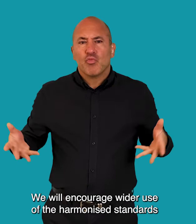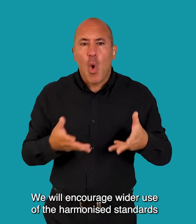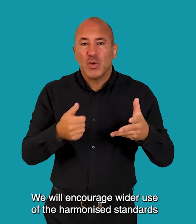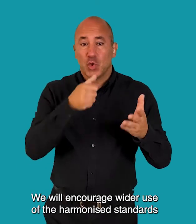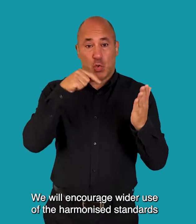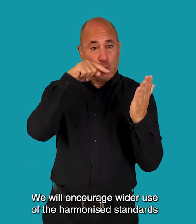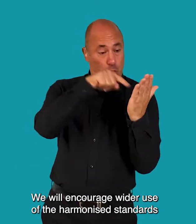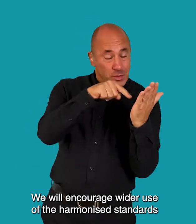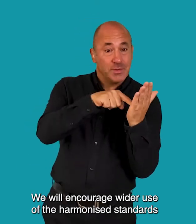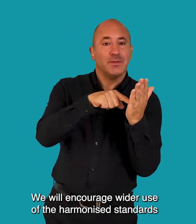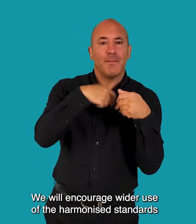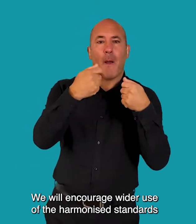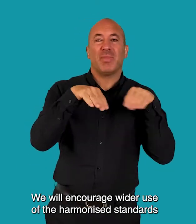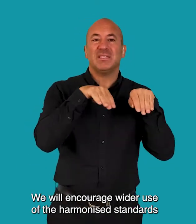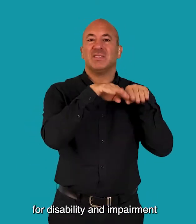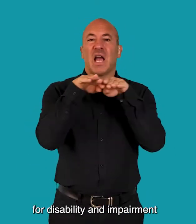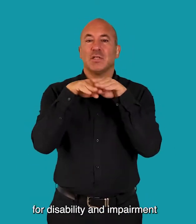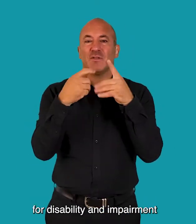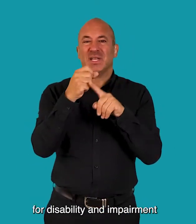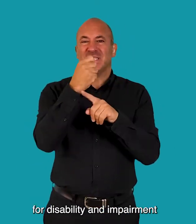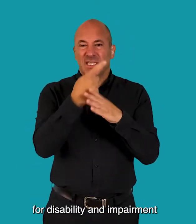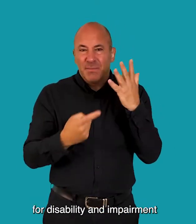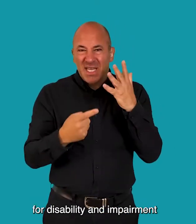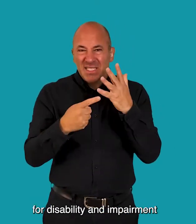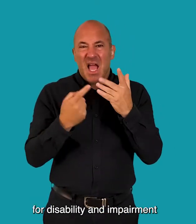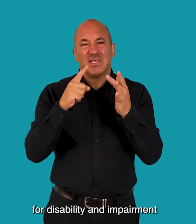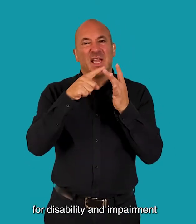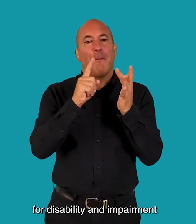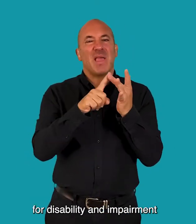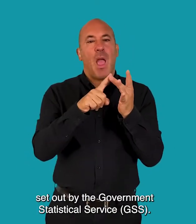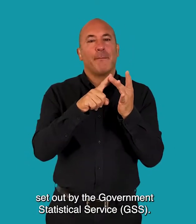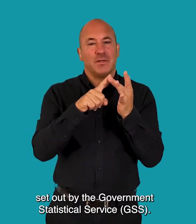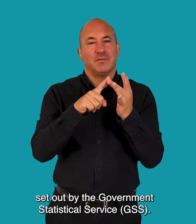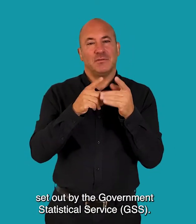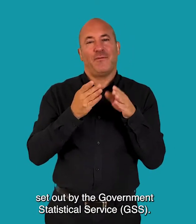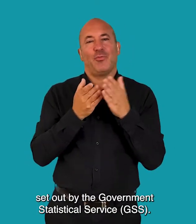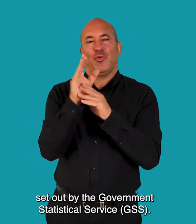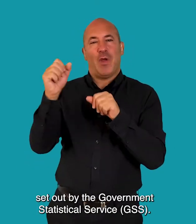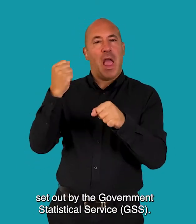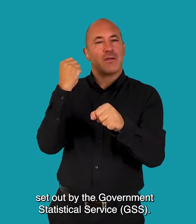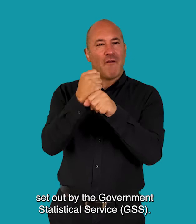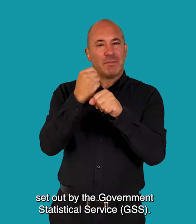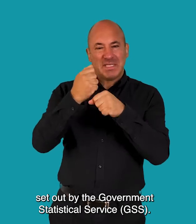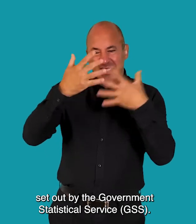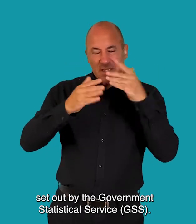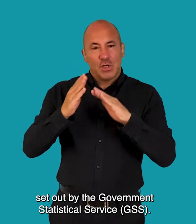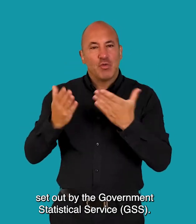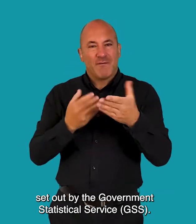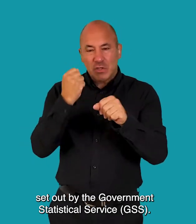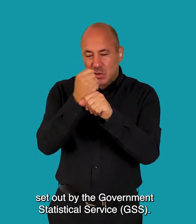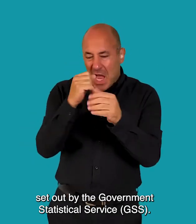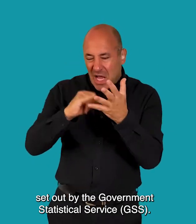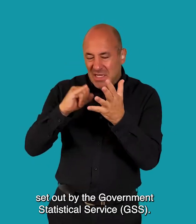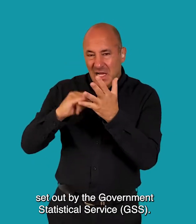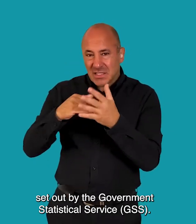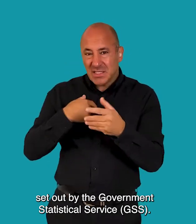of the harmonised standards for disability and impairment set out by the Government Statistical Service